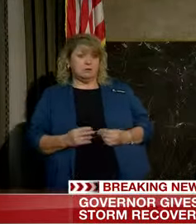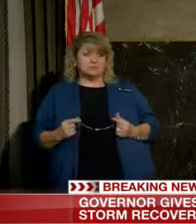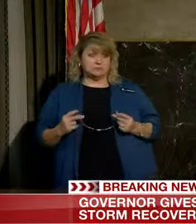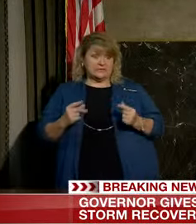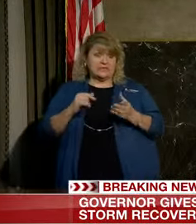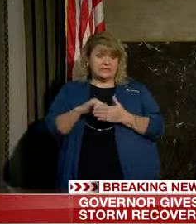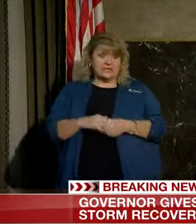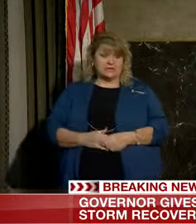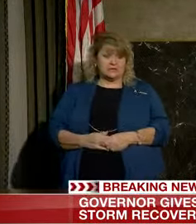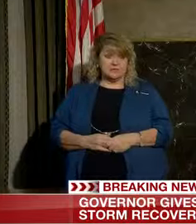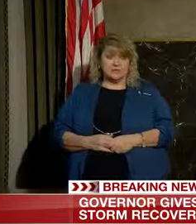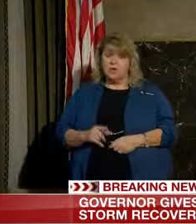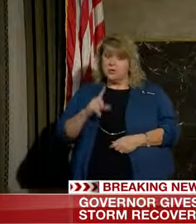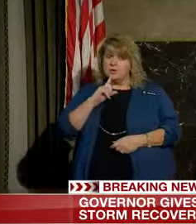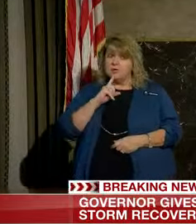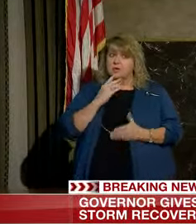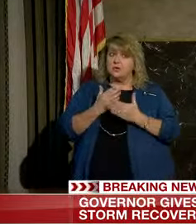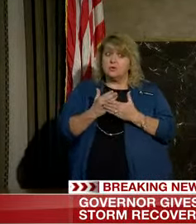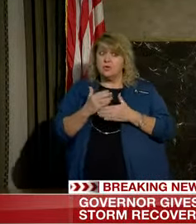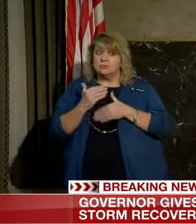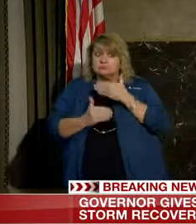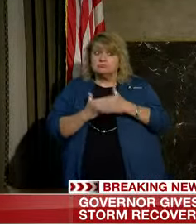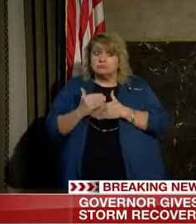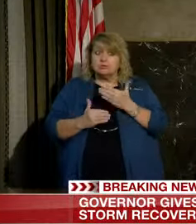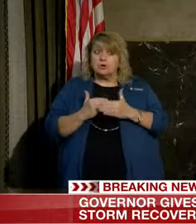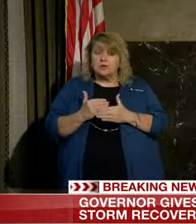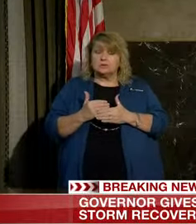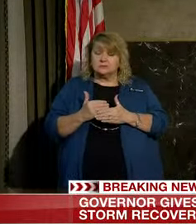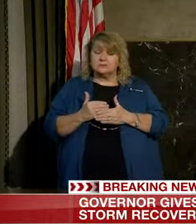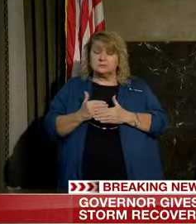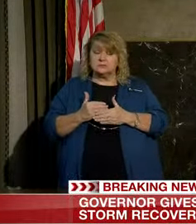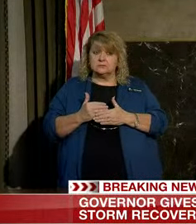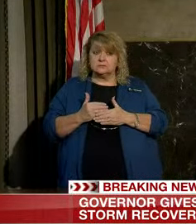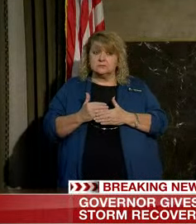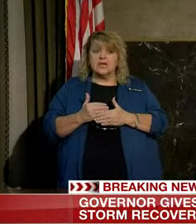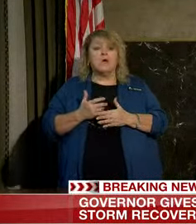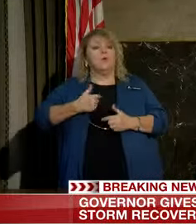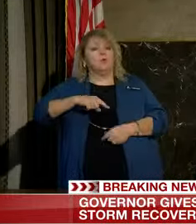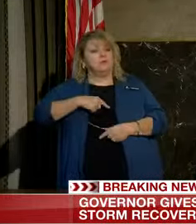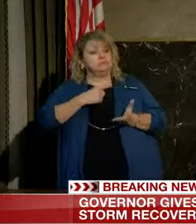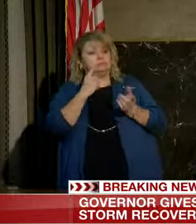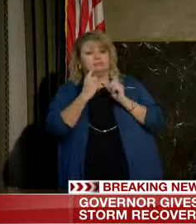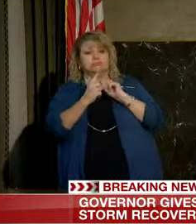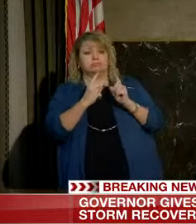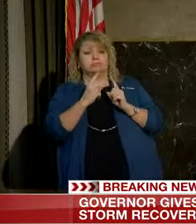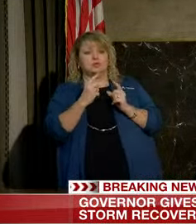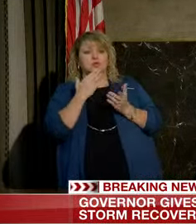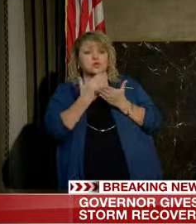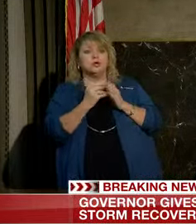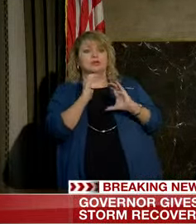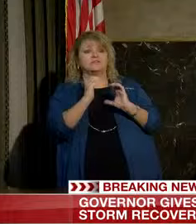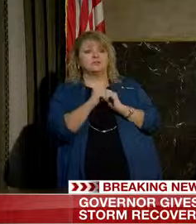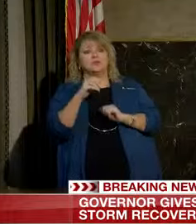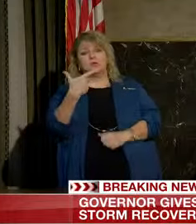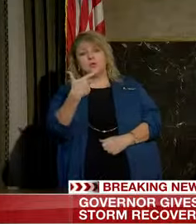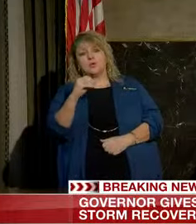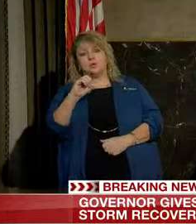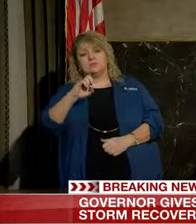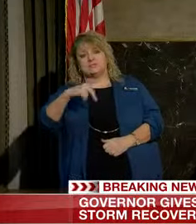there's been really good progress on that of late. And I know there have been good conversations between GOSEP